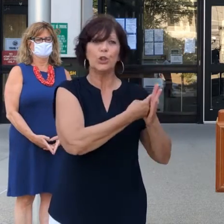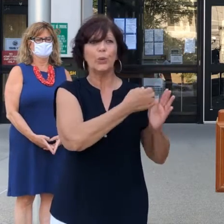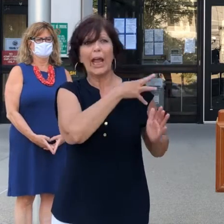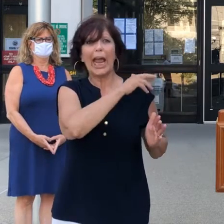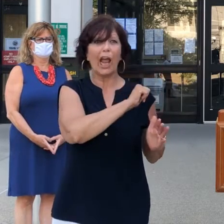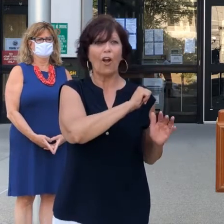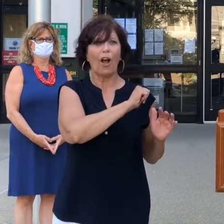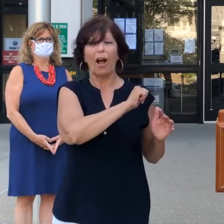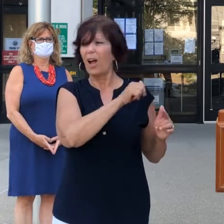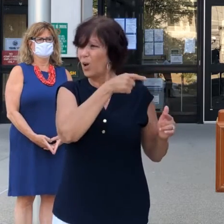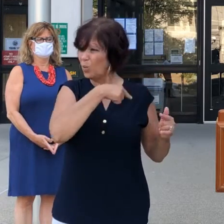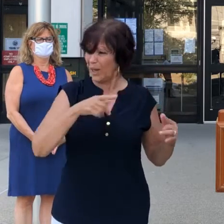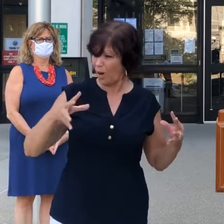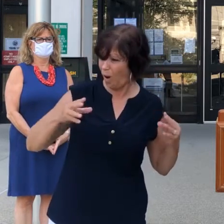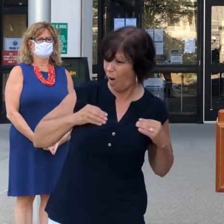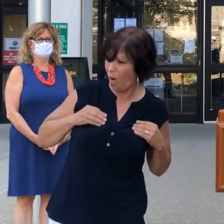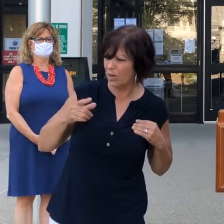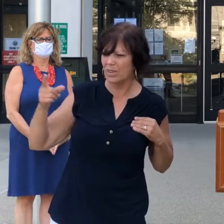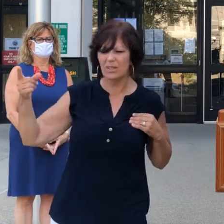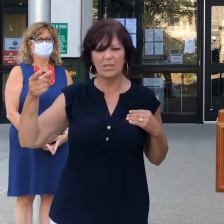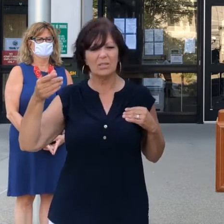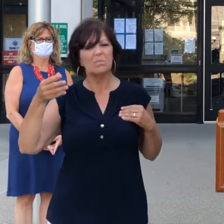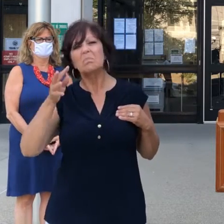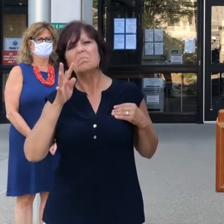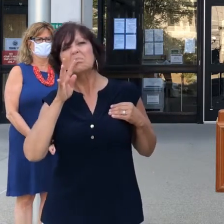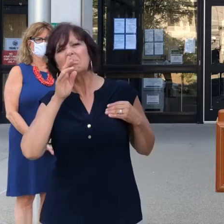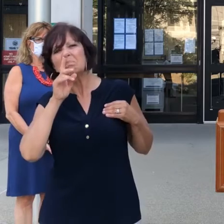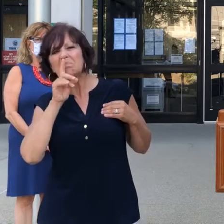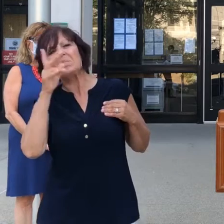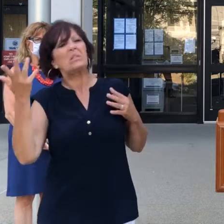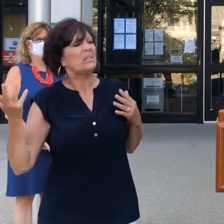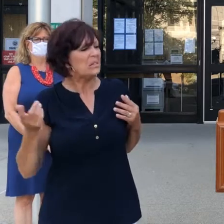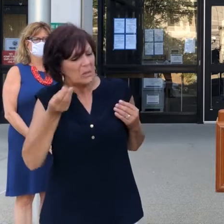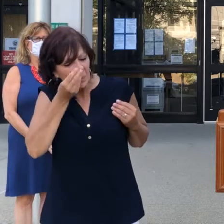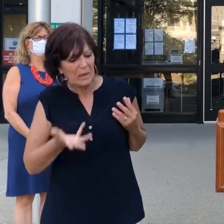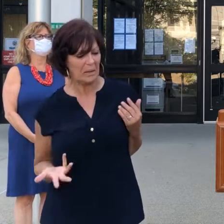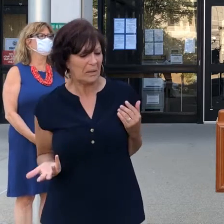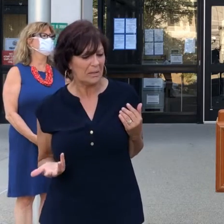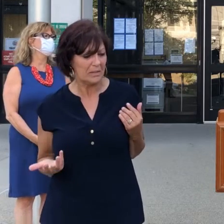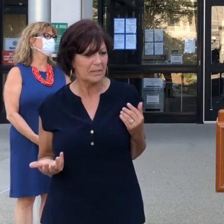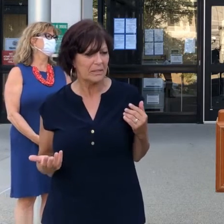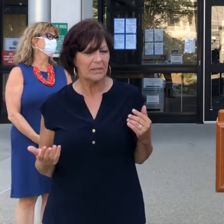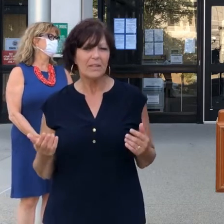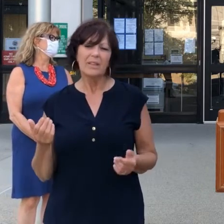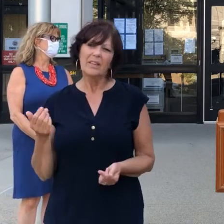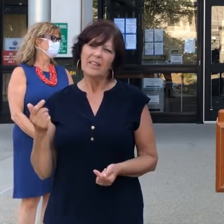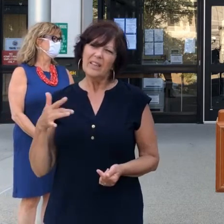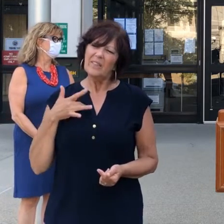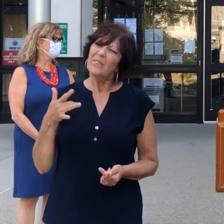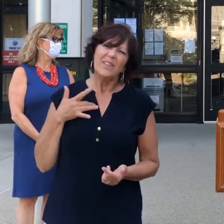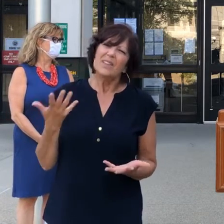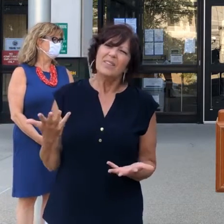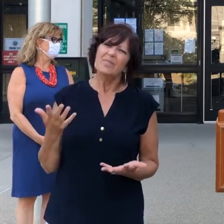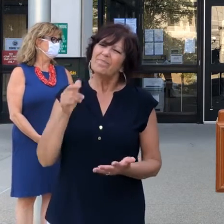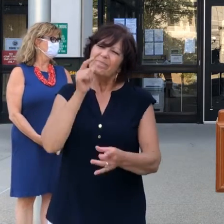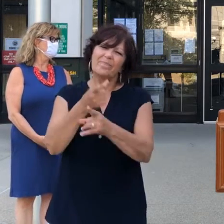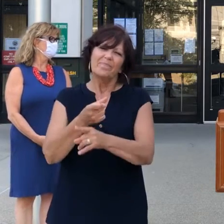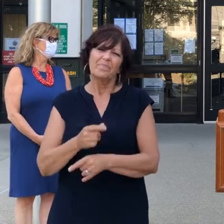people of Erie County, when now more than 300 individuals in basically a year's time will have been laid off locally by that